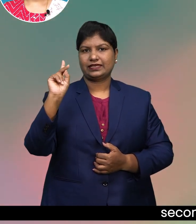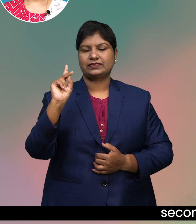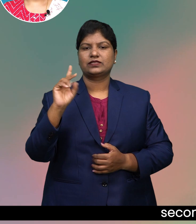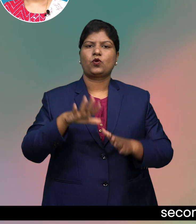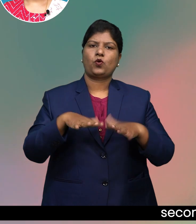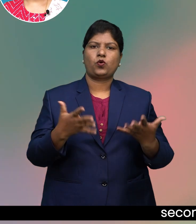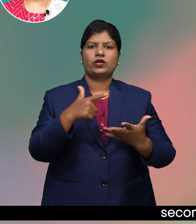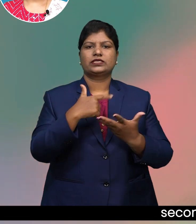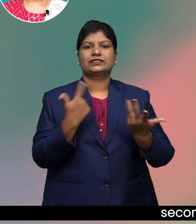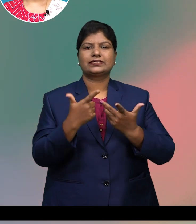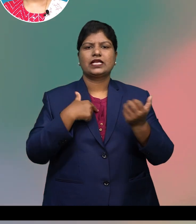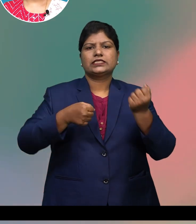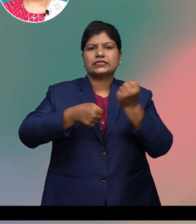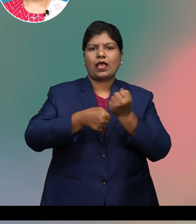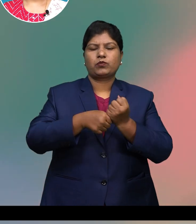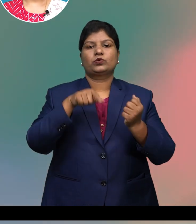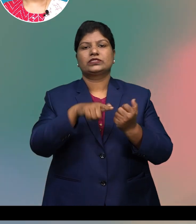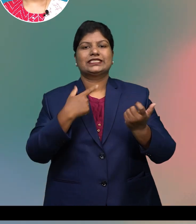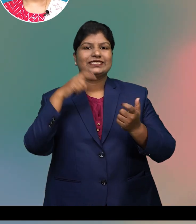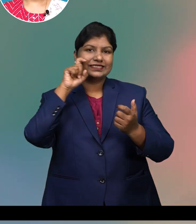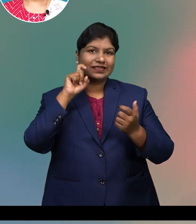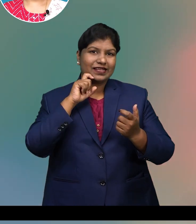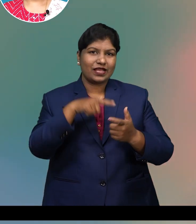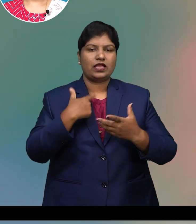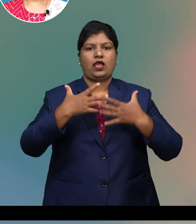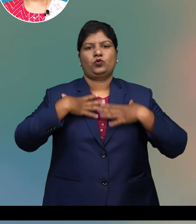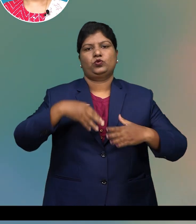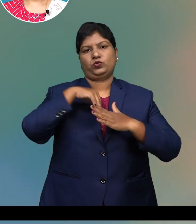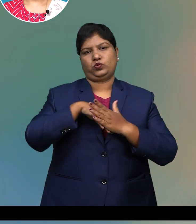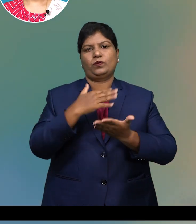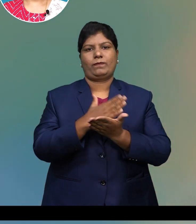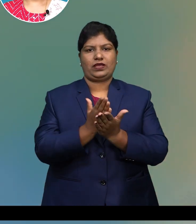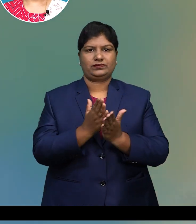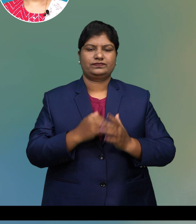secondary or accessory sex organs.